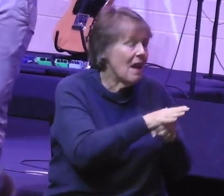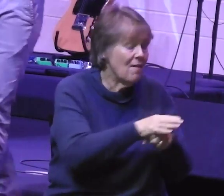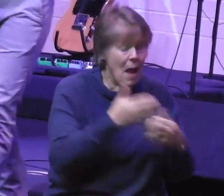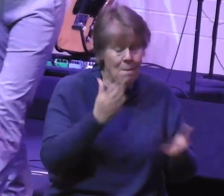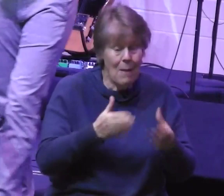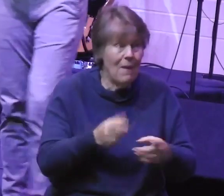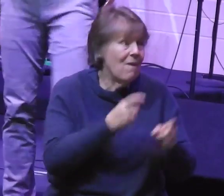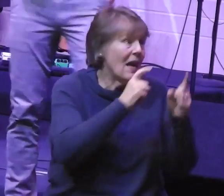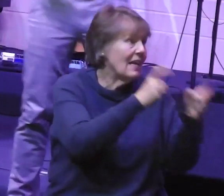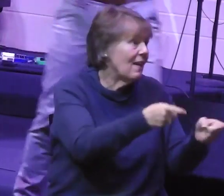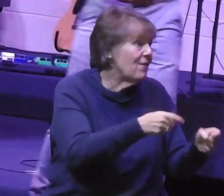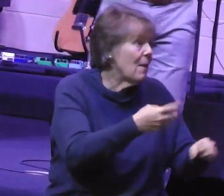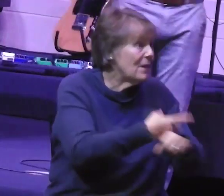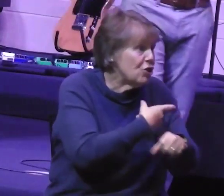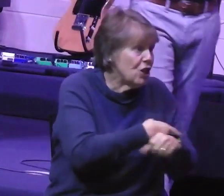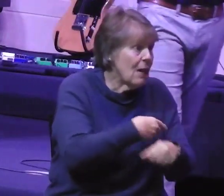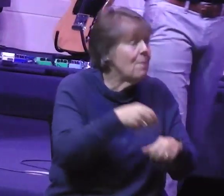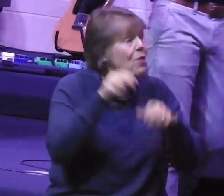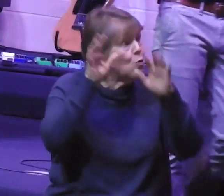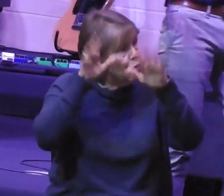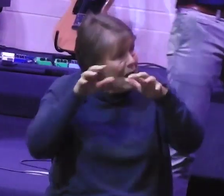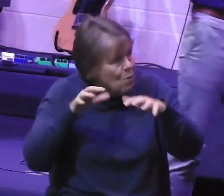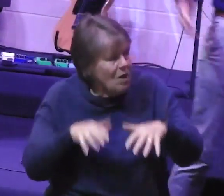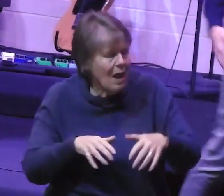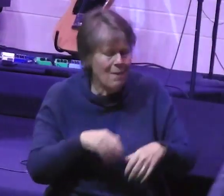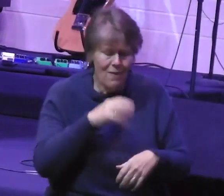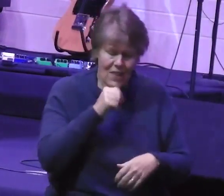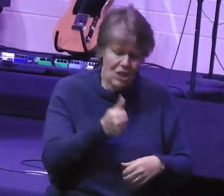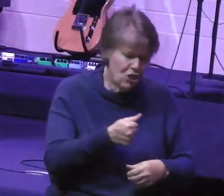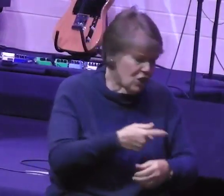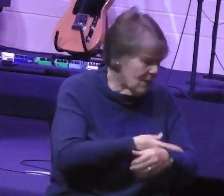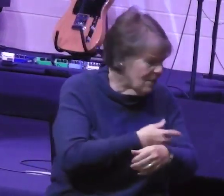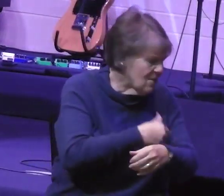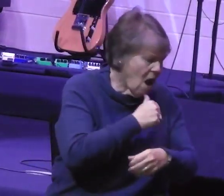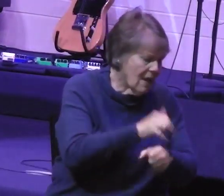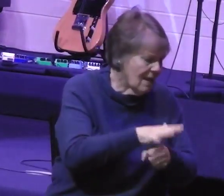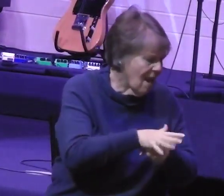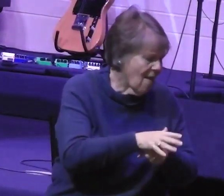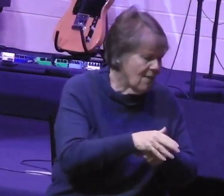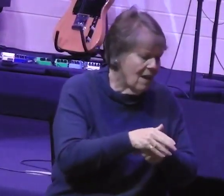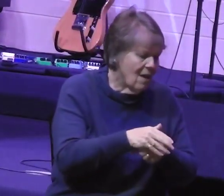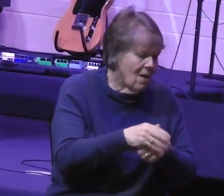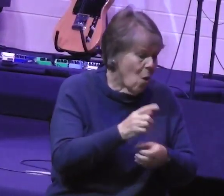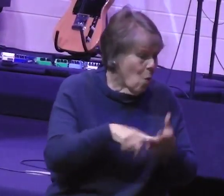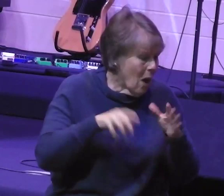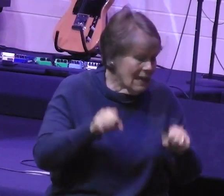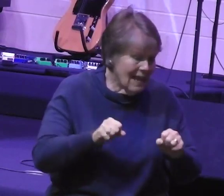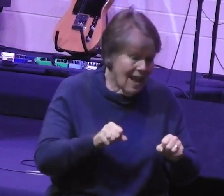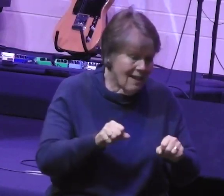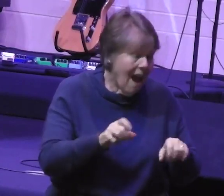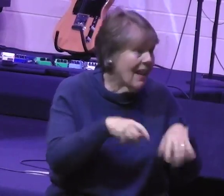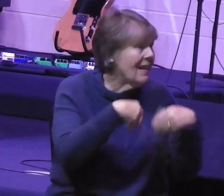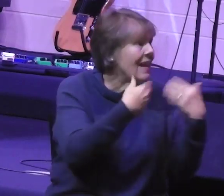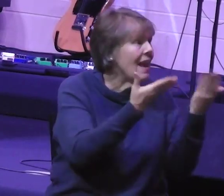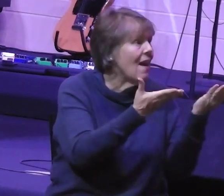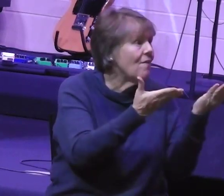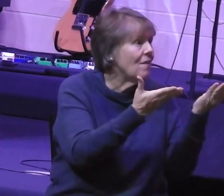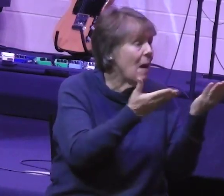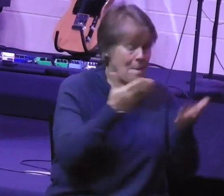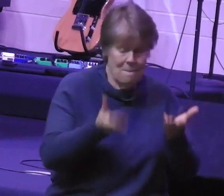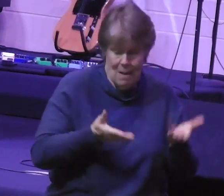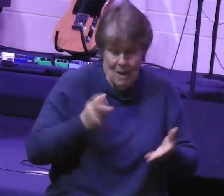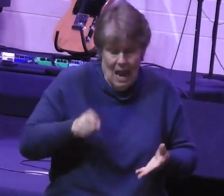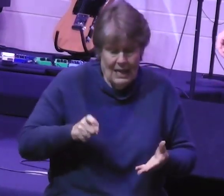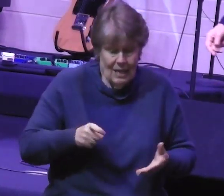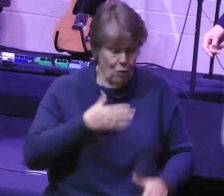then maybe the rain will fall. Okay, if the sheep's not enough, what could I give? Maybe I need to give my own child